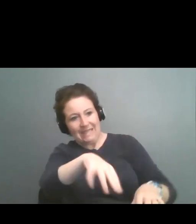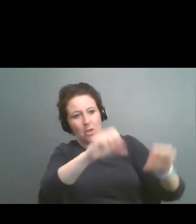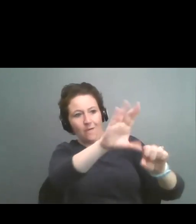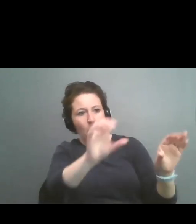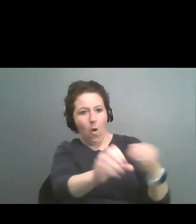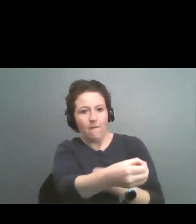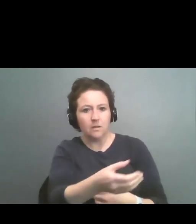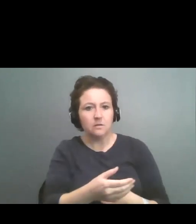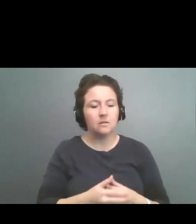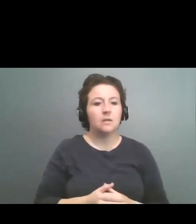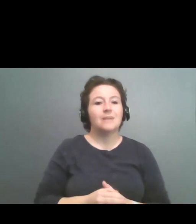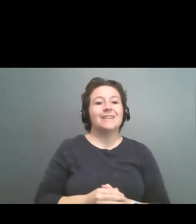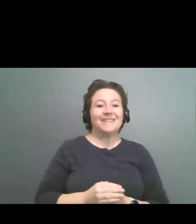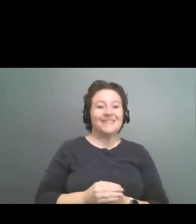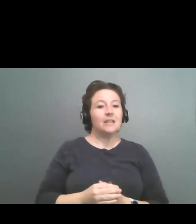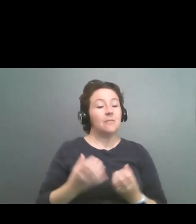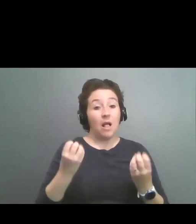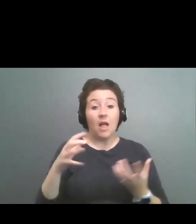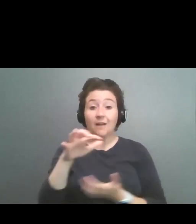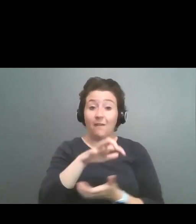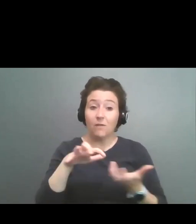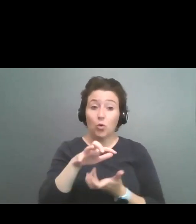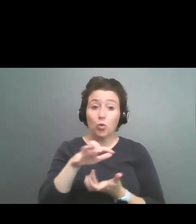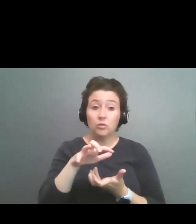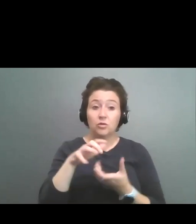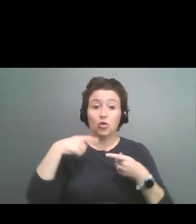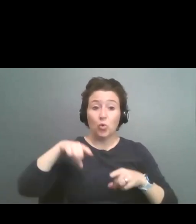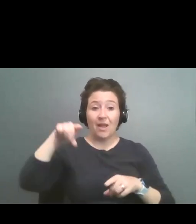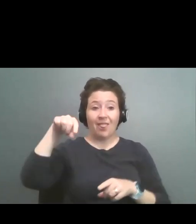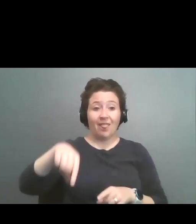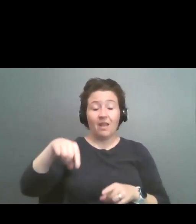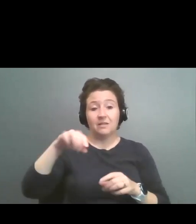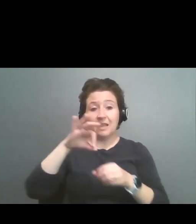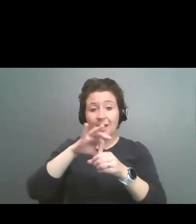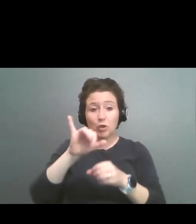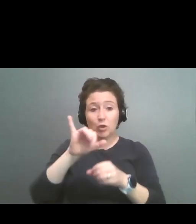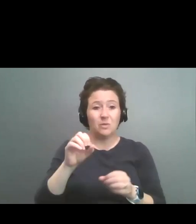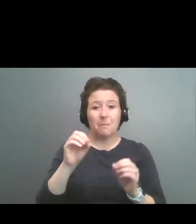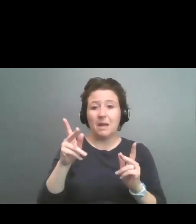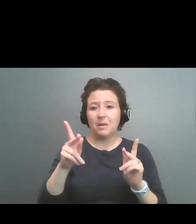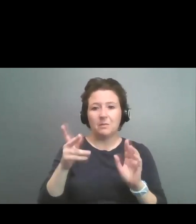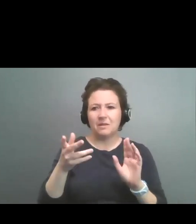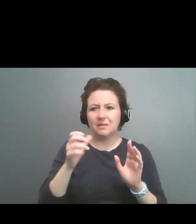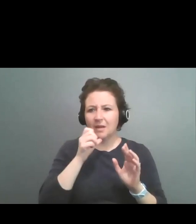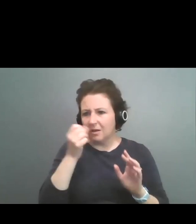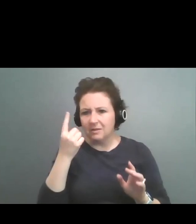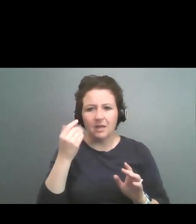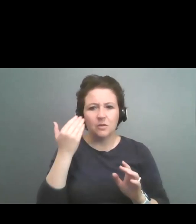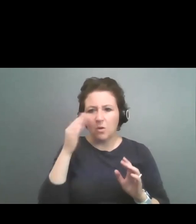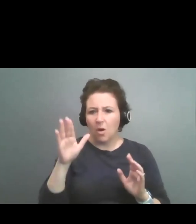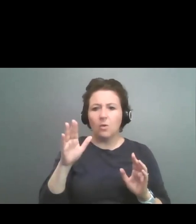location. There's a lot of confusion in this election, a lot of misinformation, where people normally would have gotten